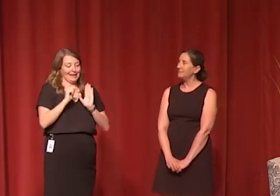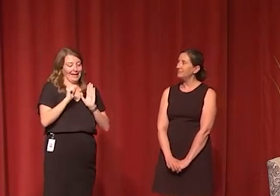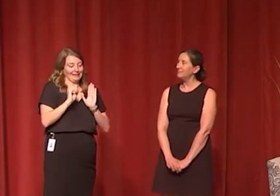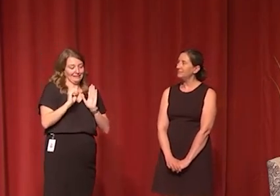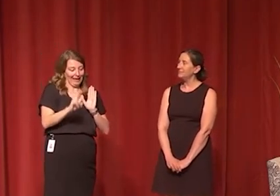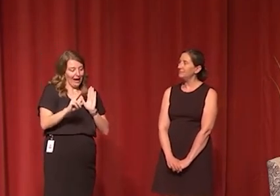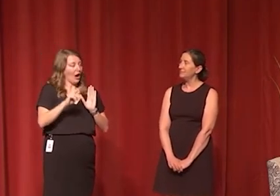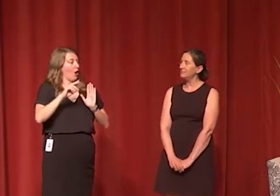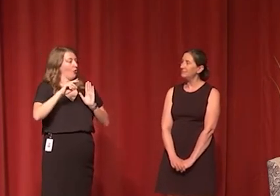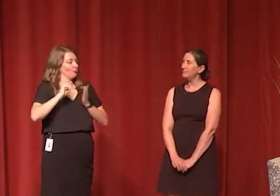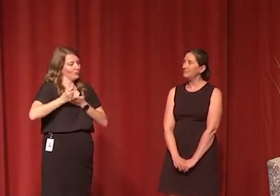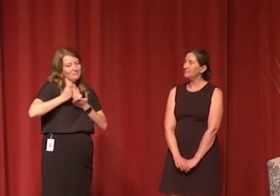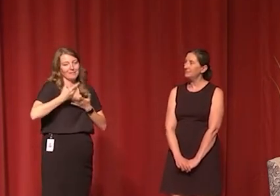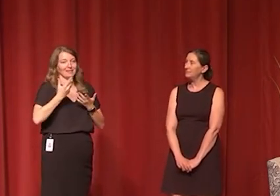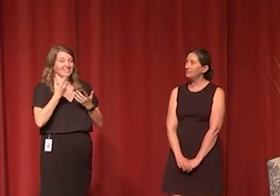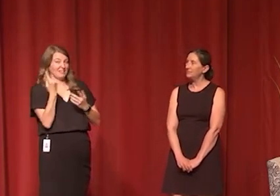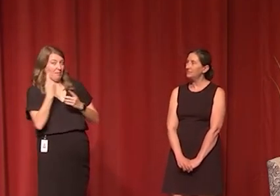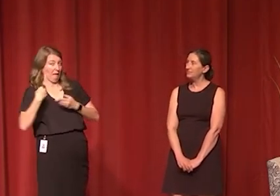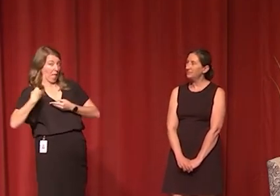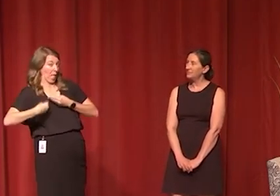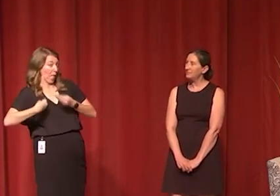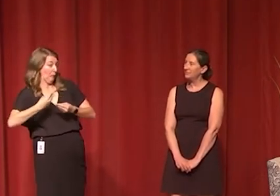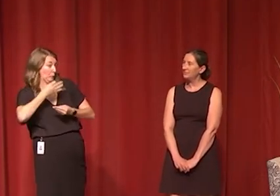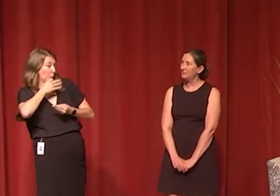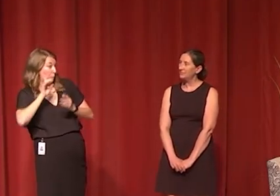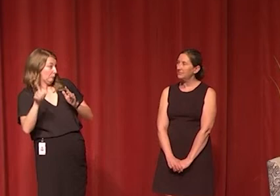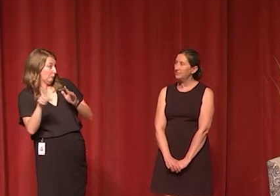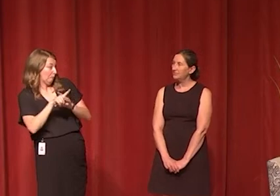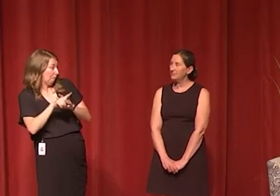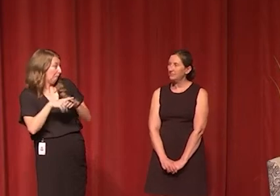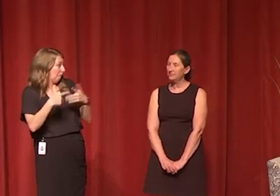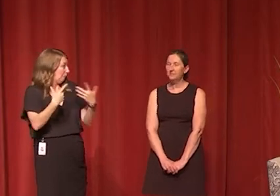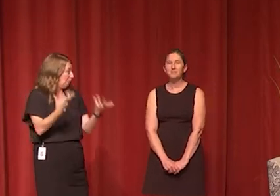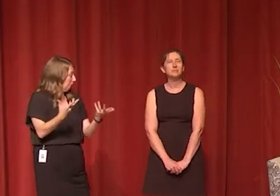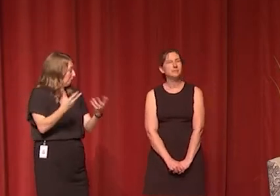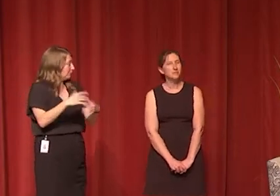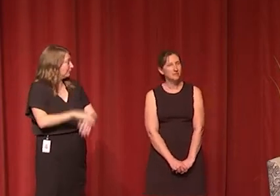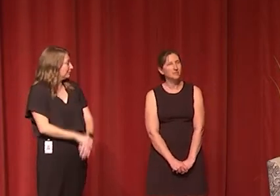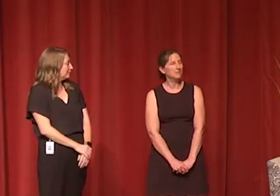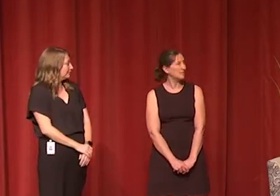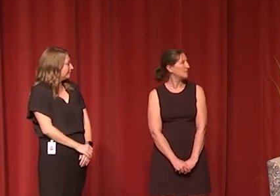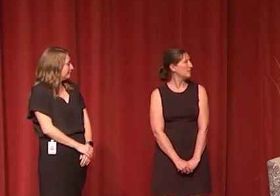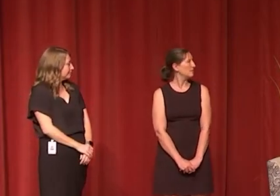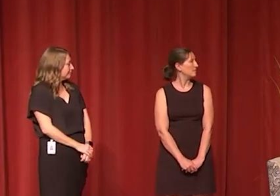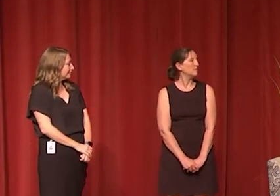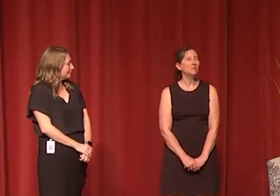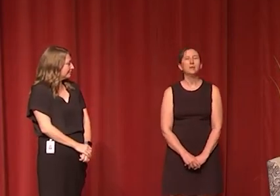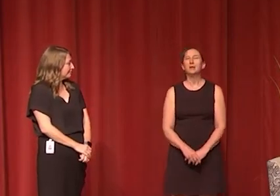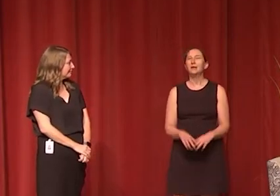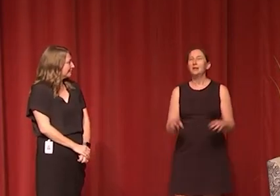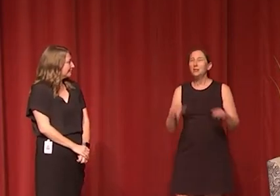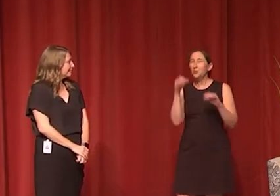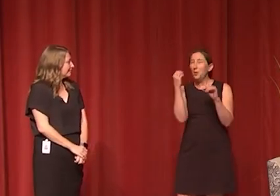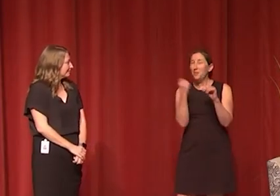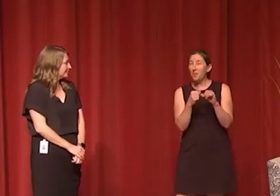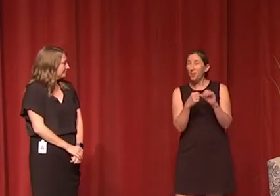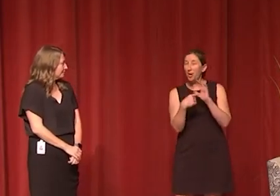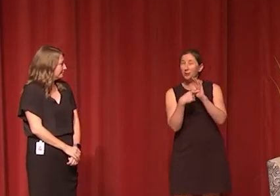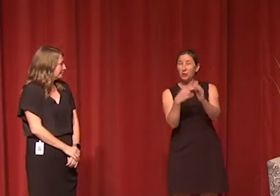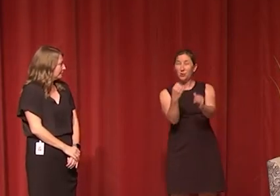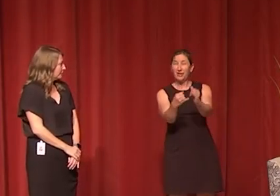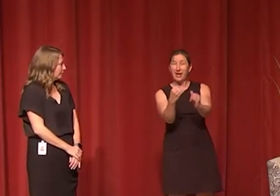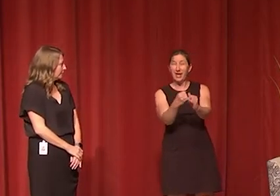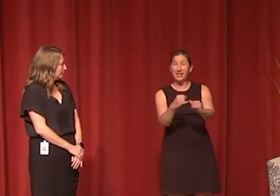the pipeline there? What's cooking with that? So there are some. So partly why I showed you that big circle that has all